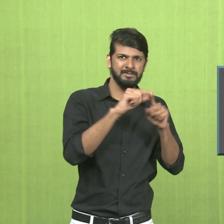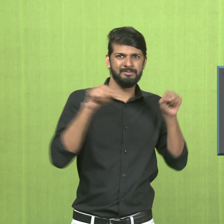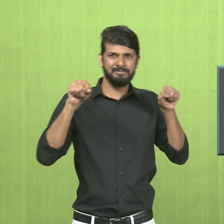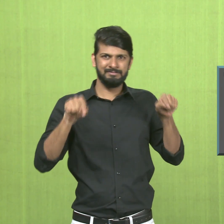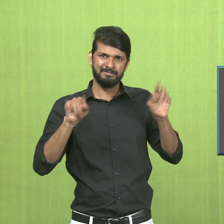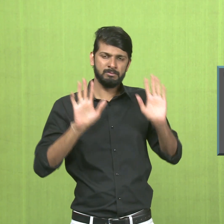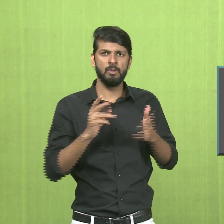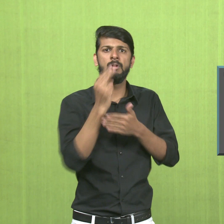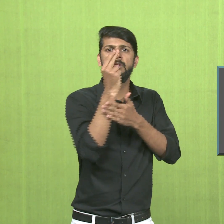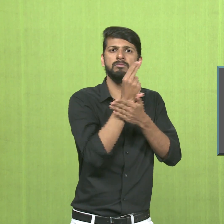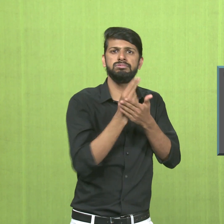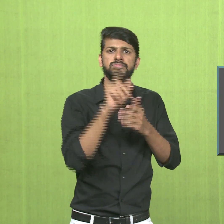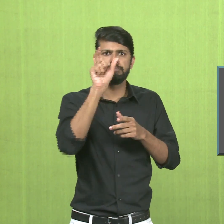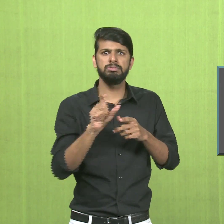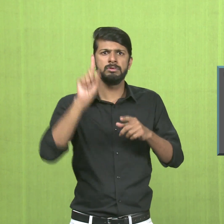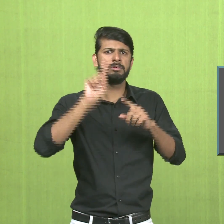the artists are making